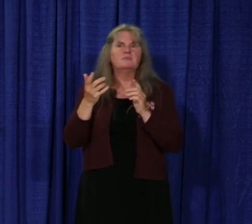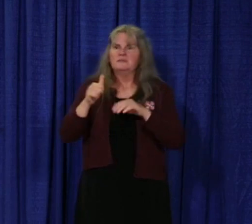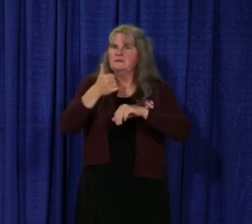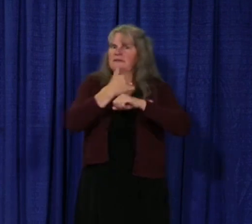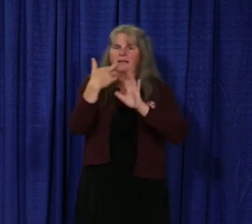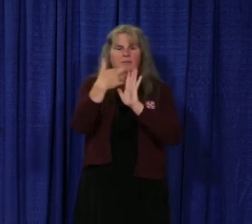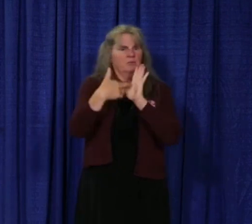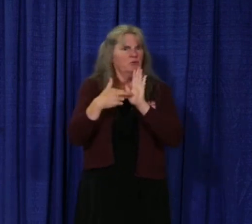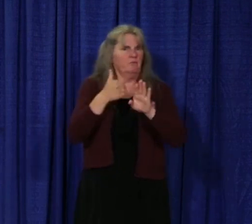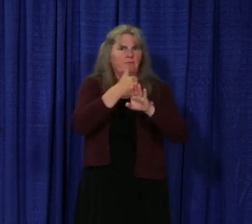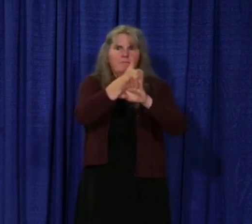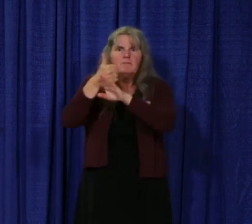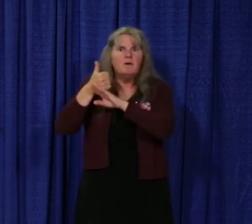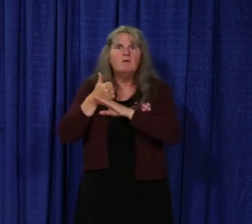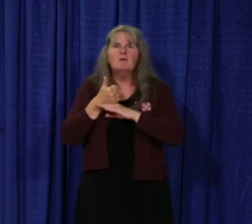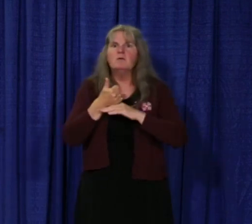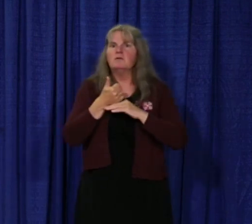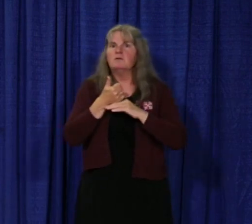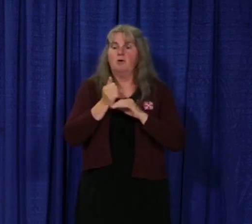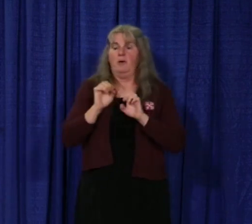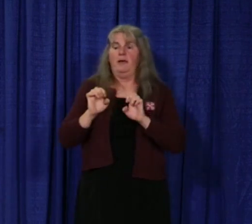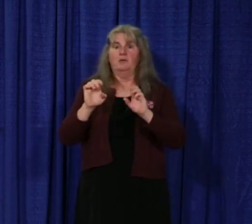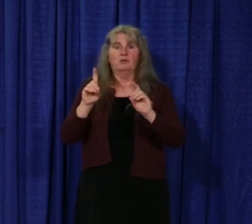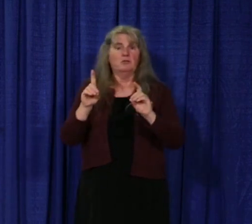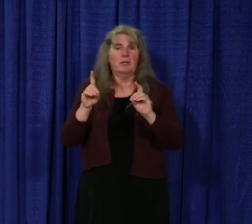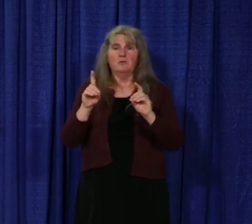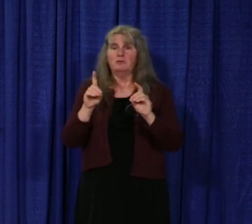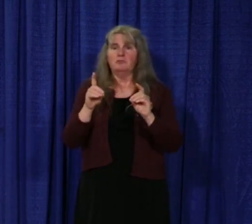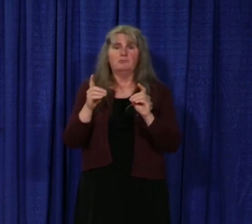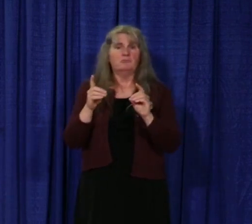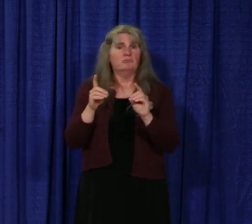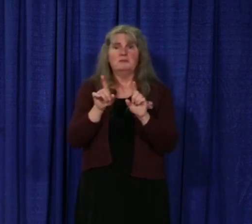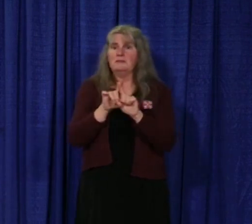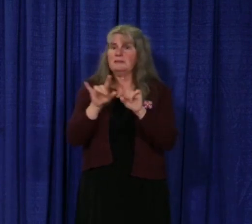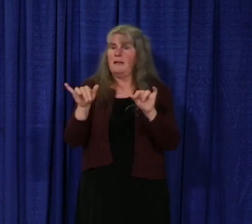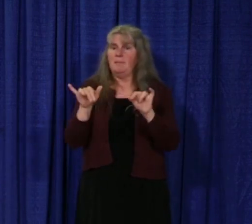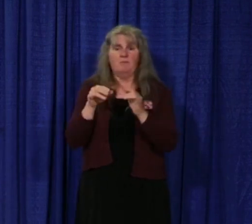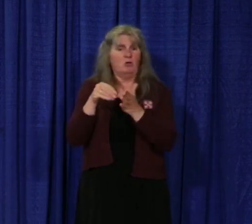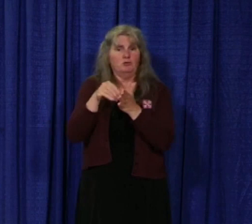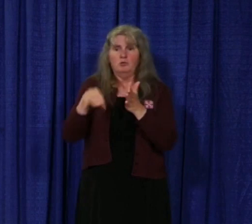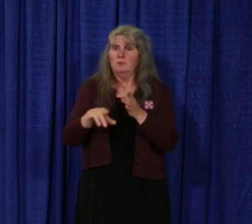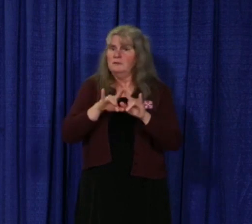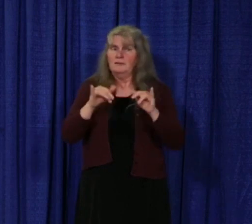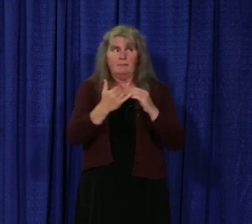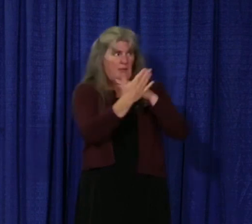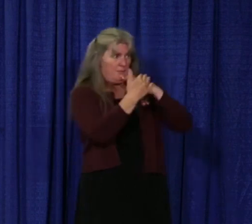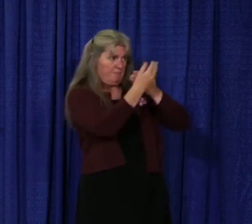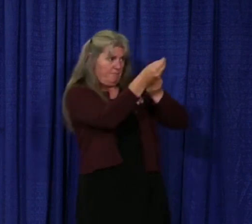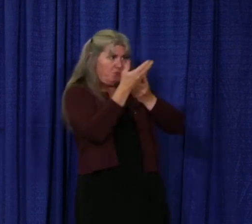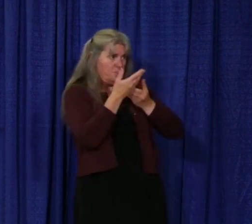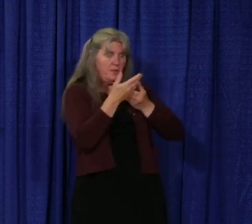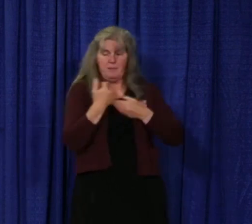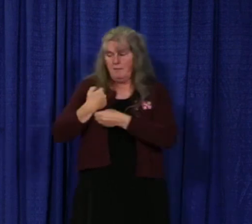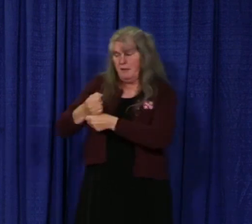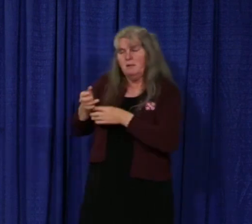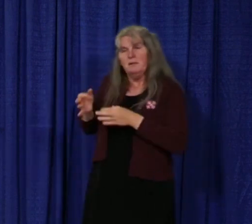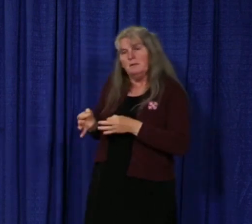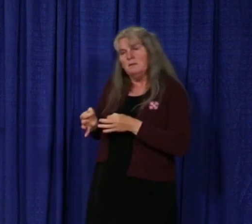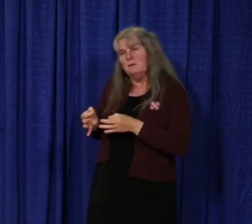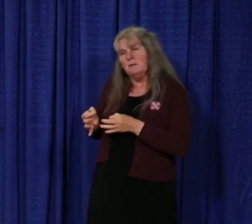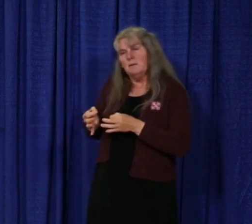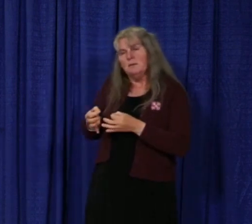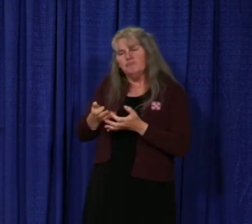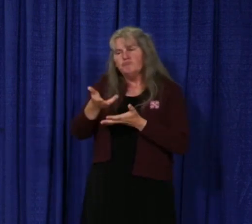parameters in place for our education citizens as well, our students as well. But again,